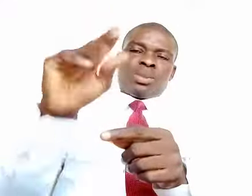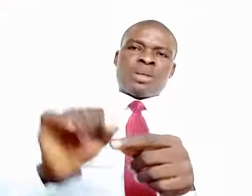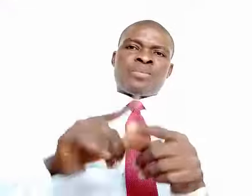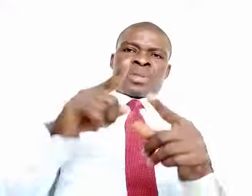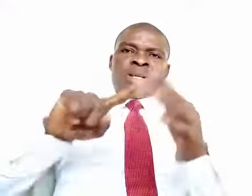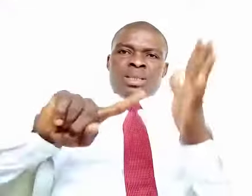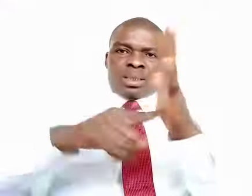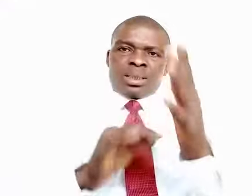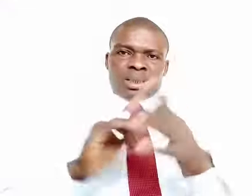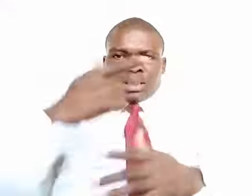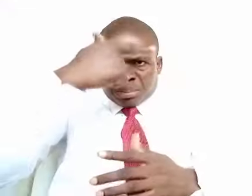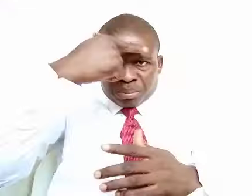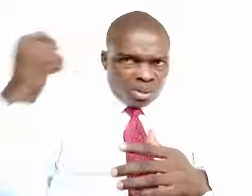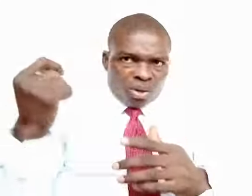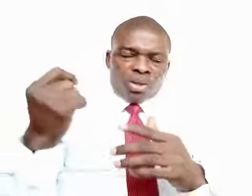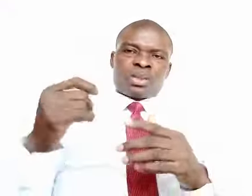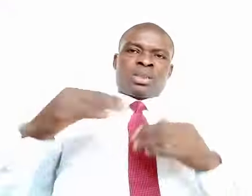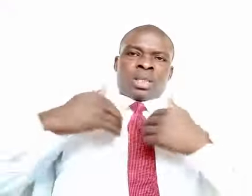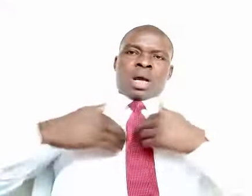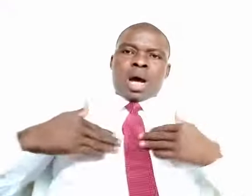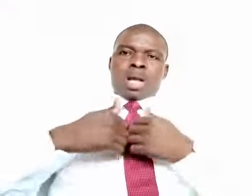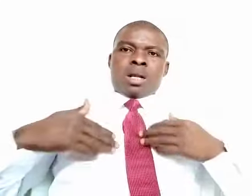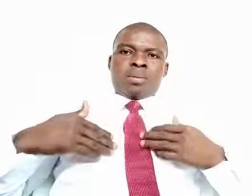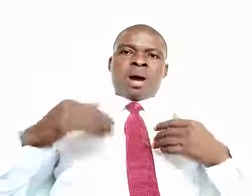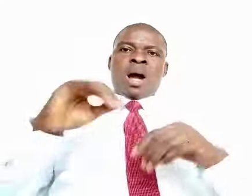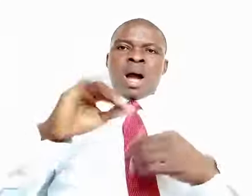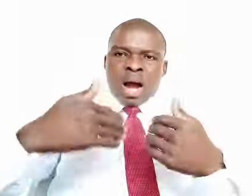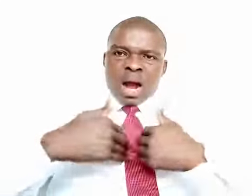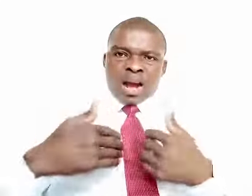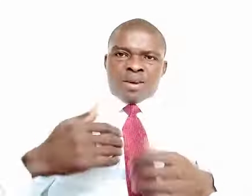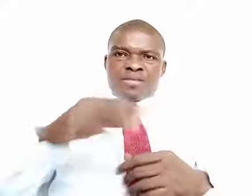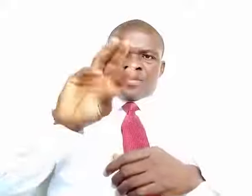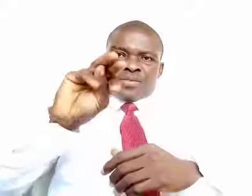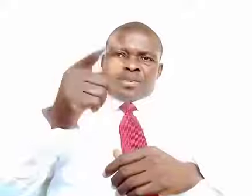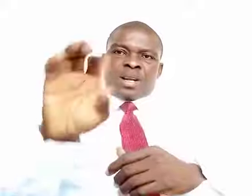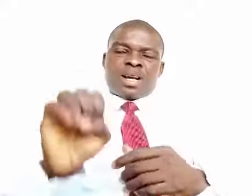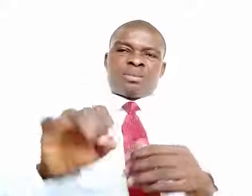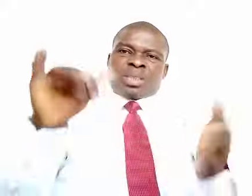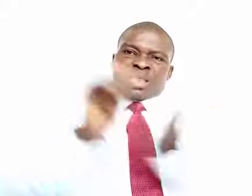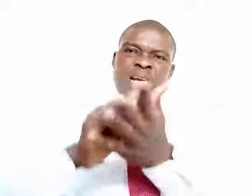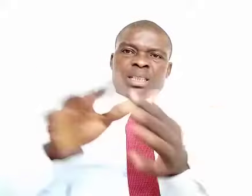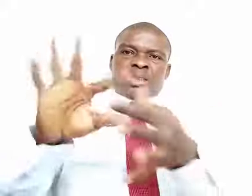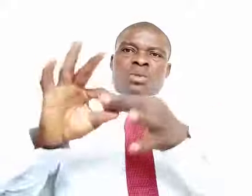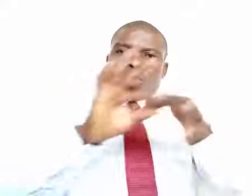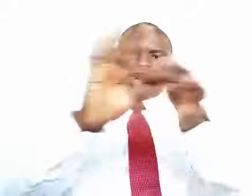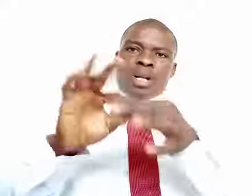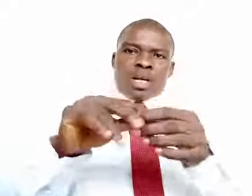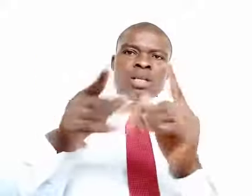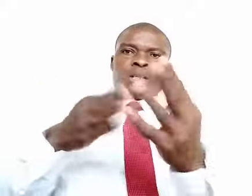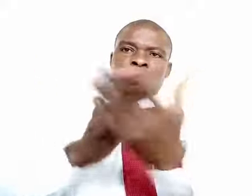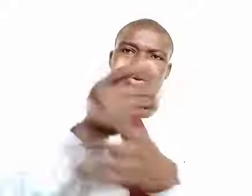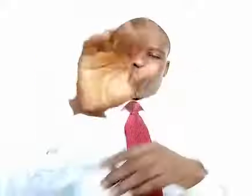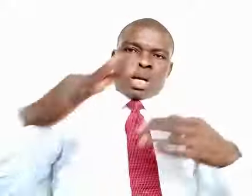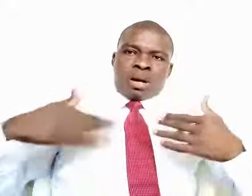animals have nerves which connect every part of their body with the brain. When these nerves are